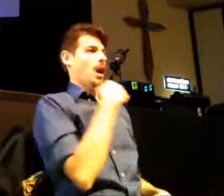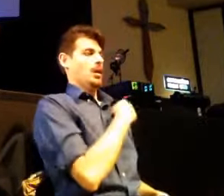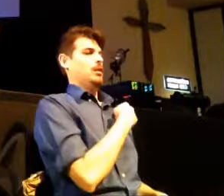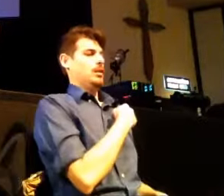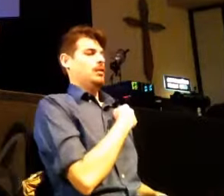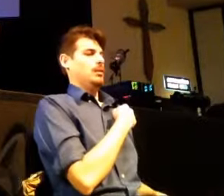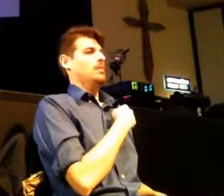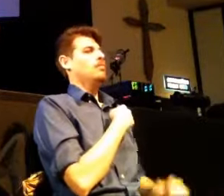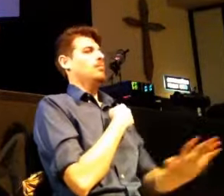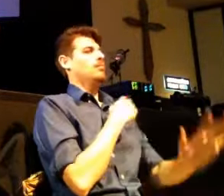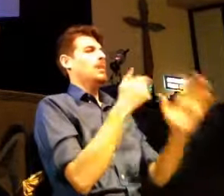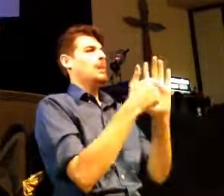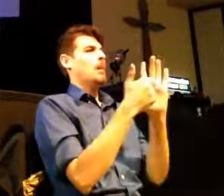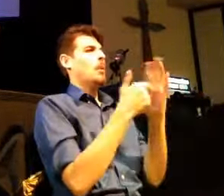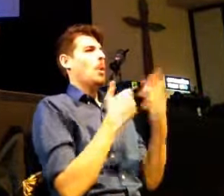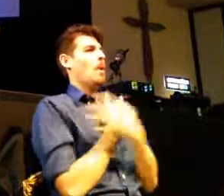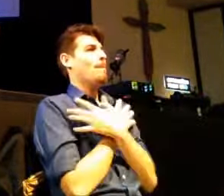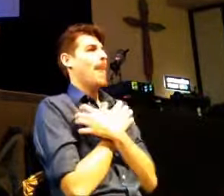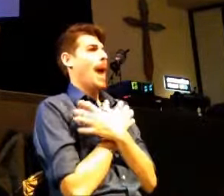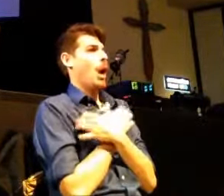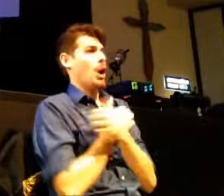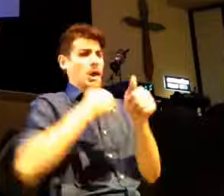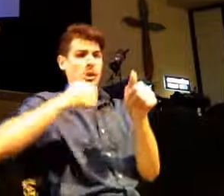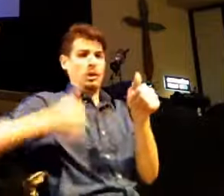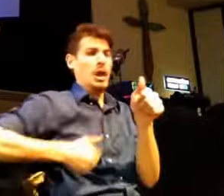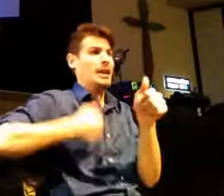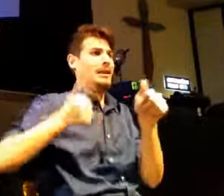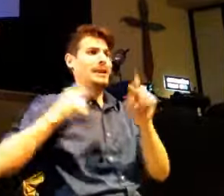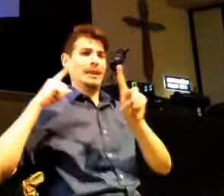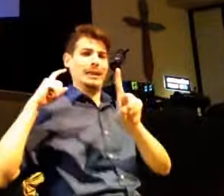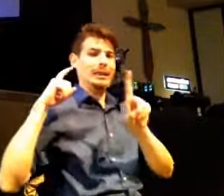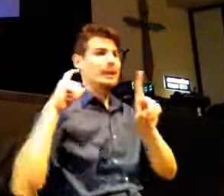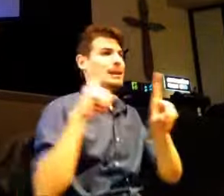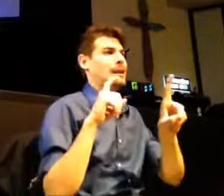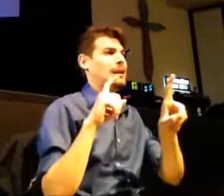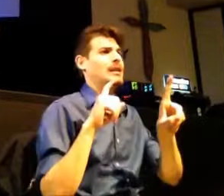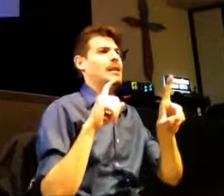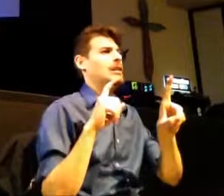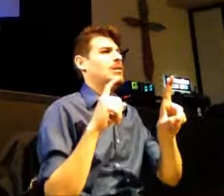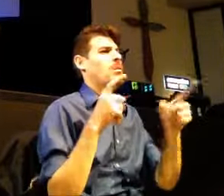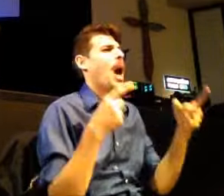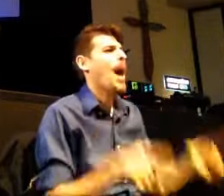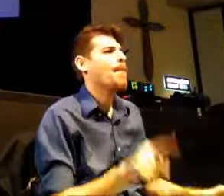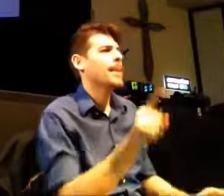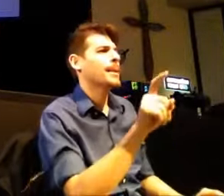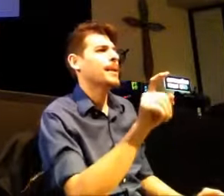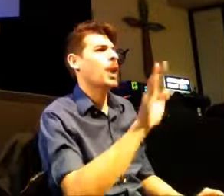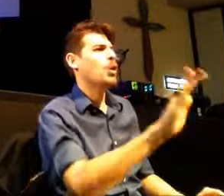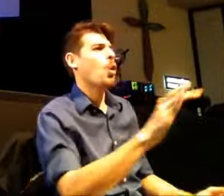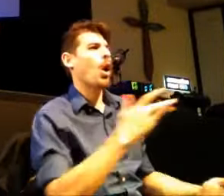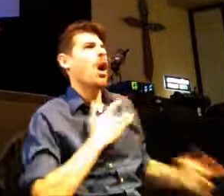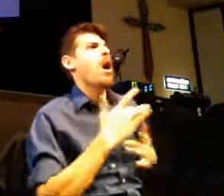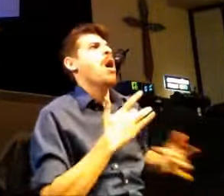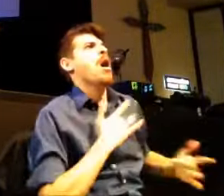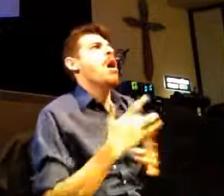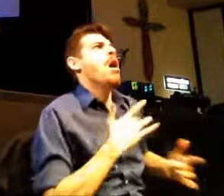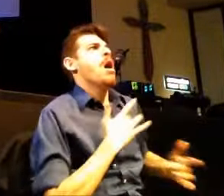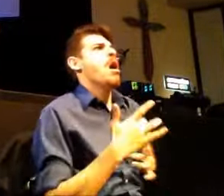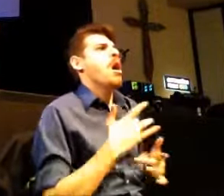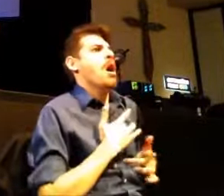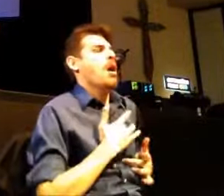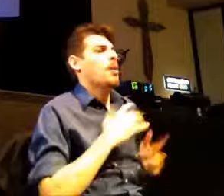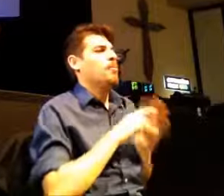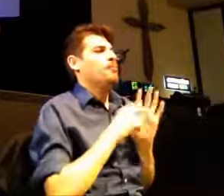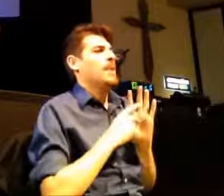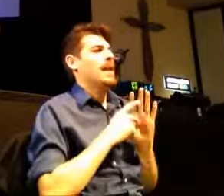best friend, okay? Because it's going to pump adrenaline into your system. There will be steroids released in your